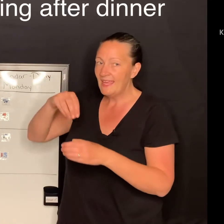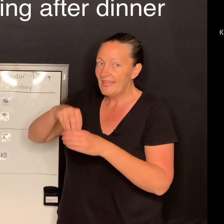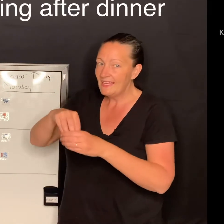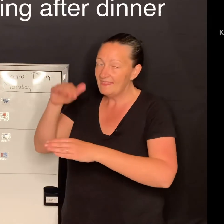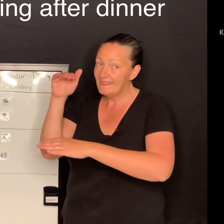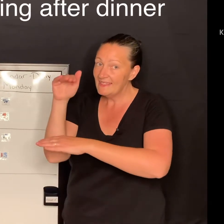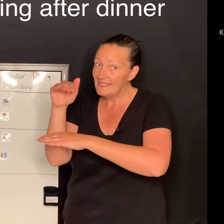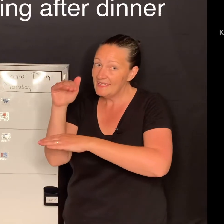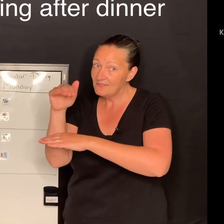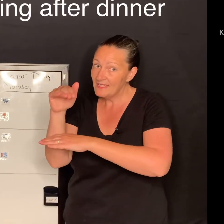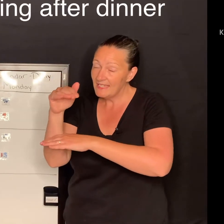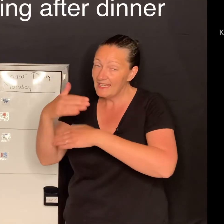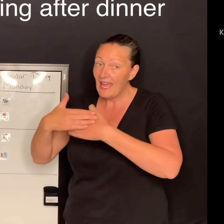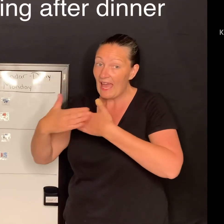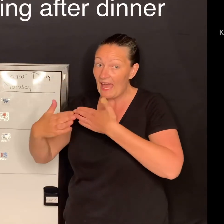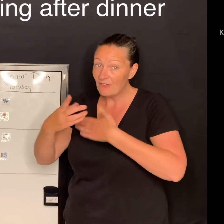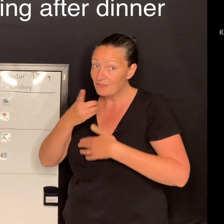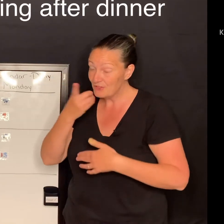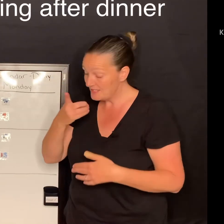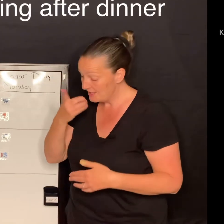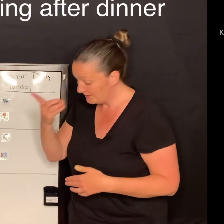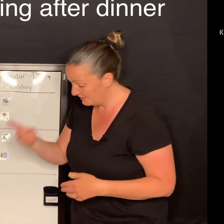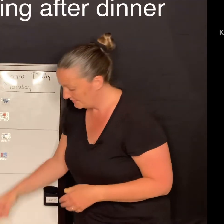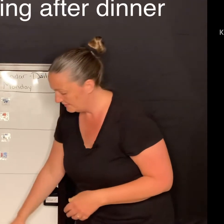In the evening, after dinner,